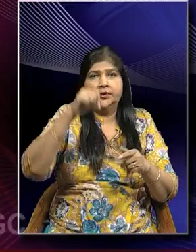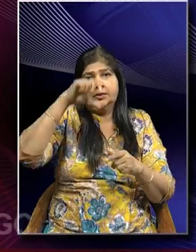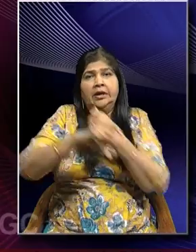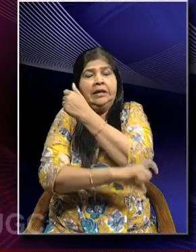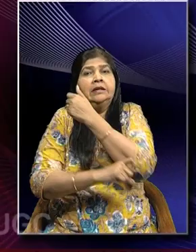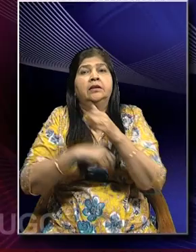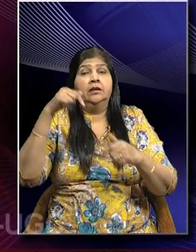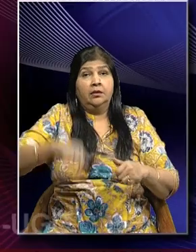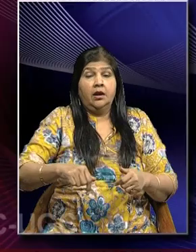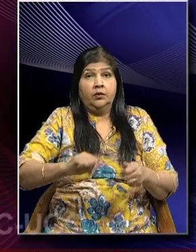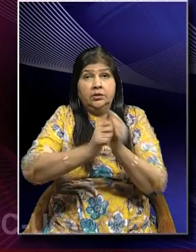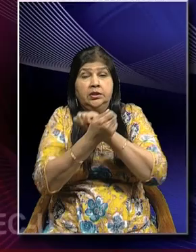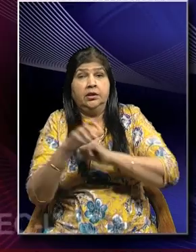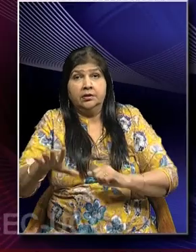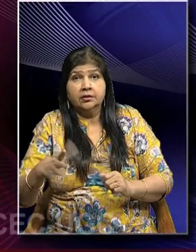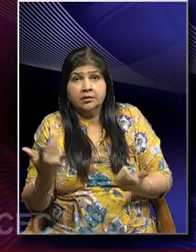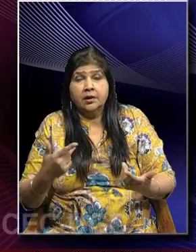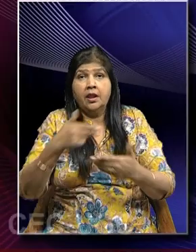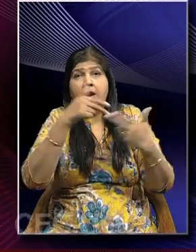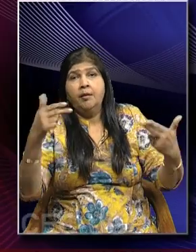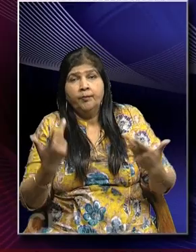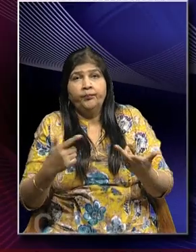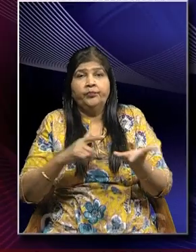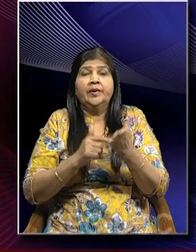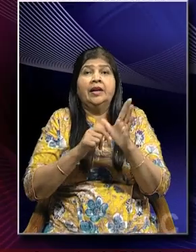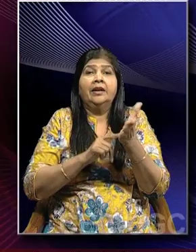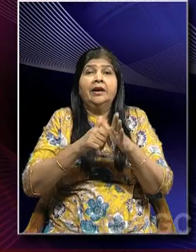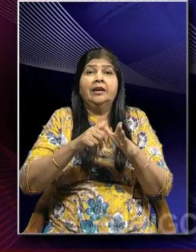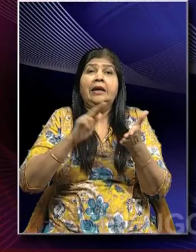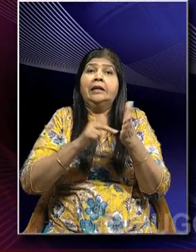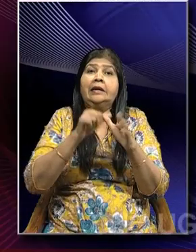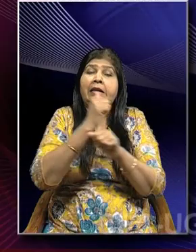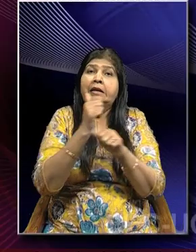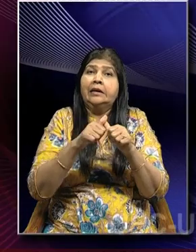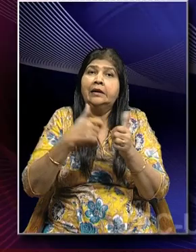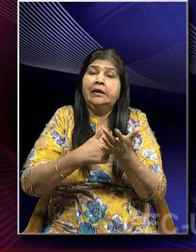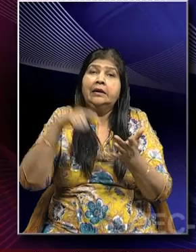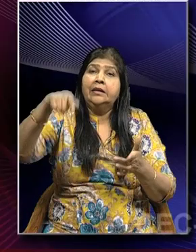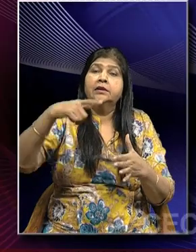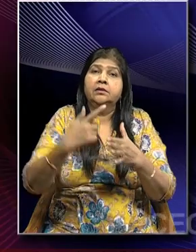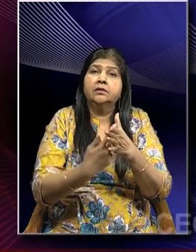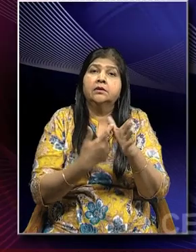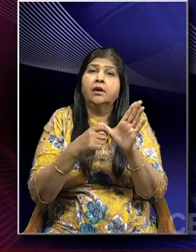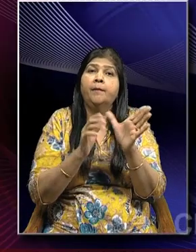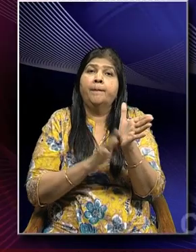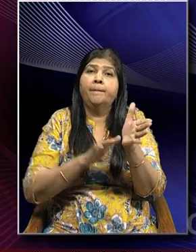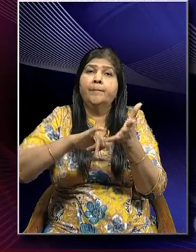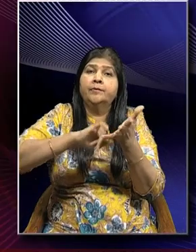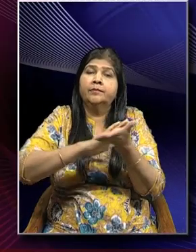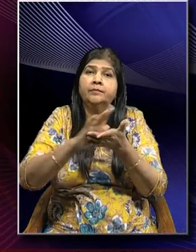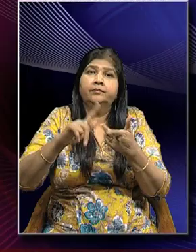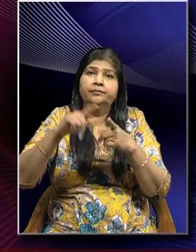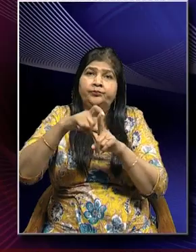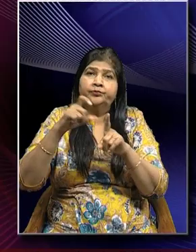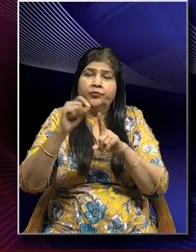is now it is established in the name of Tata Nagar, that is in Jamshedpur. So we have to understand, my